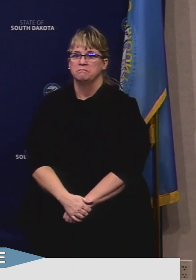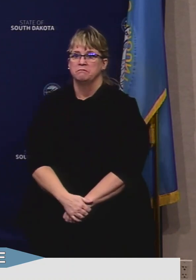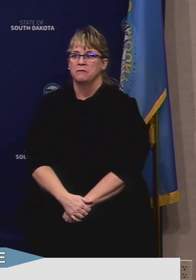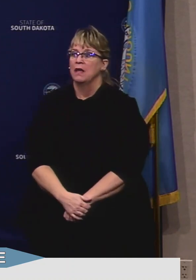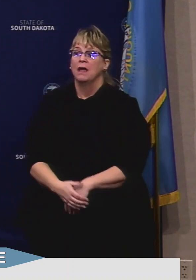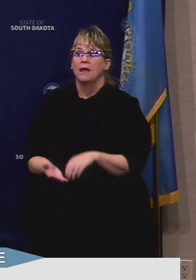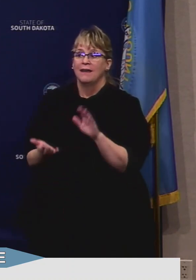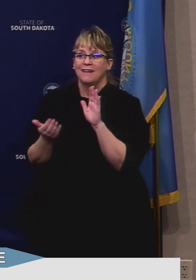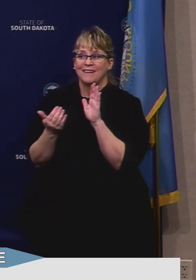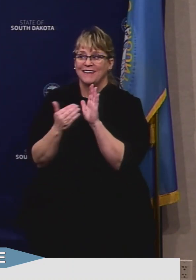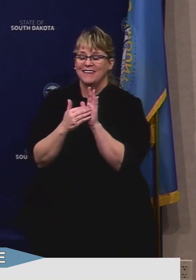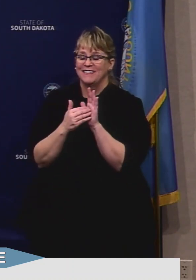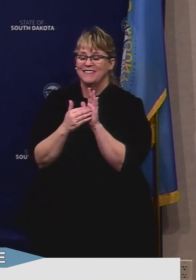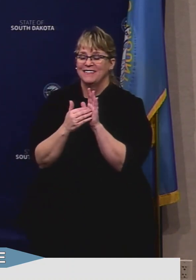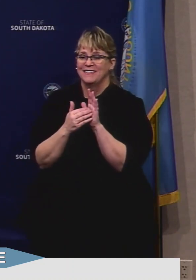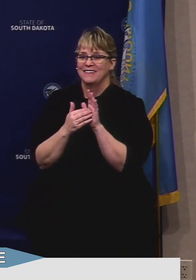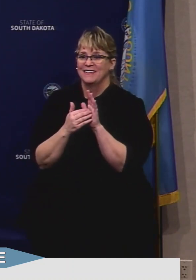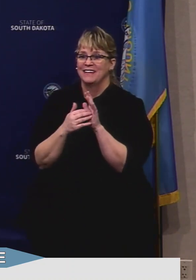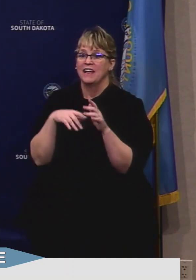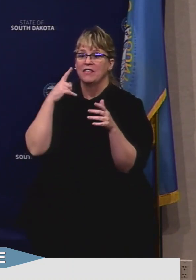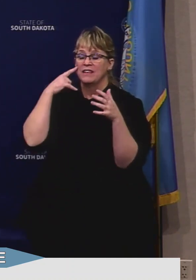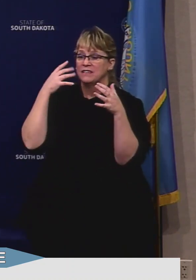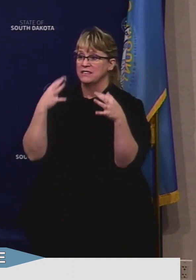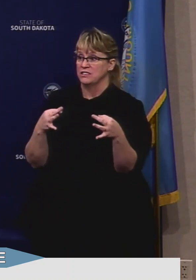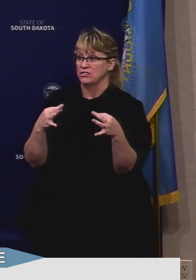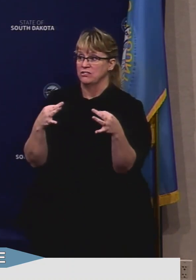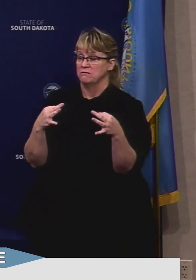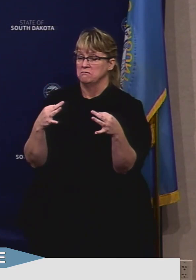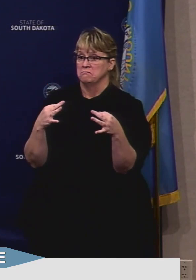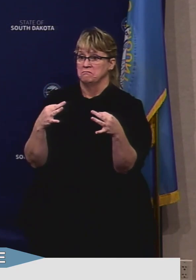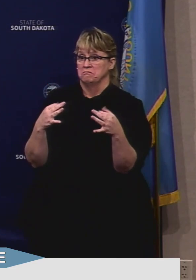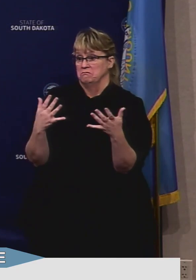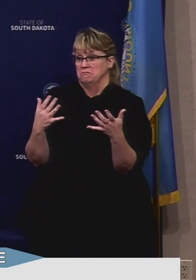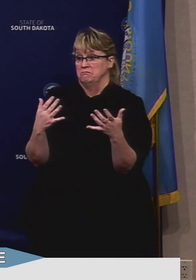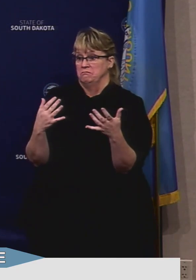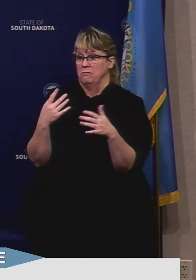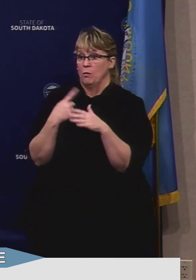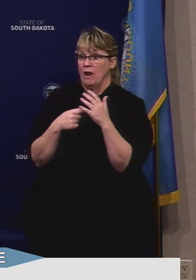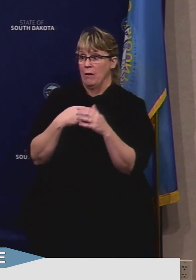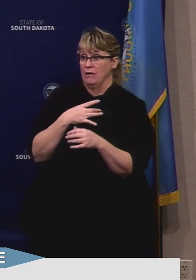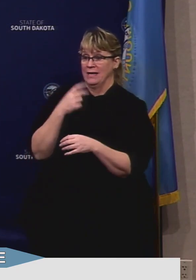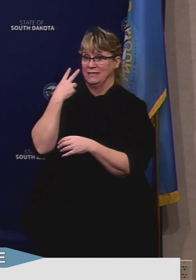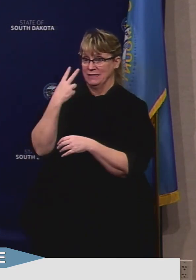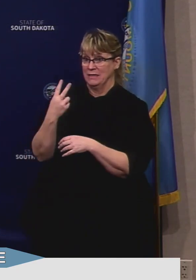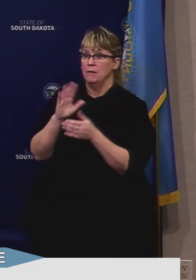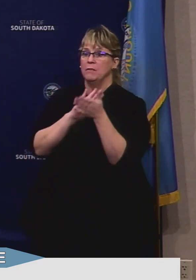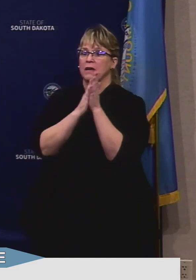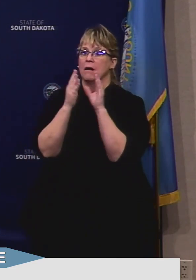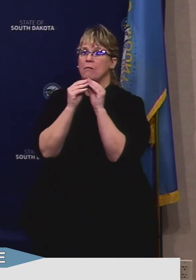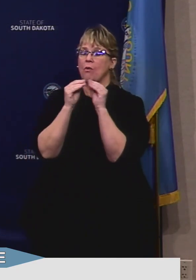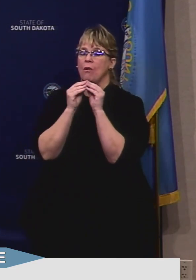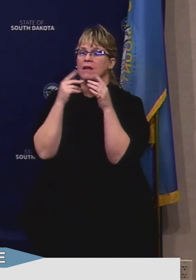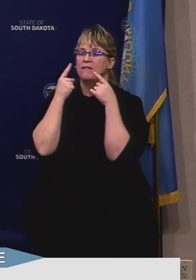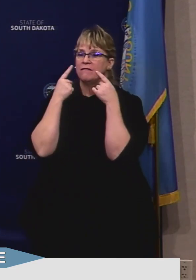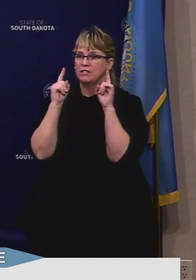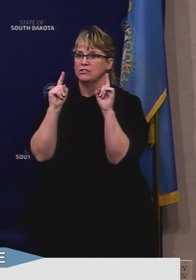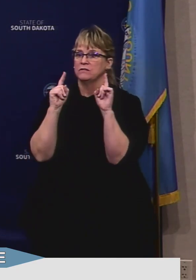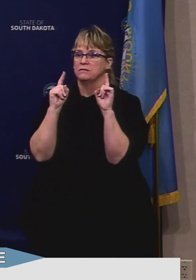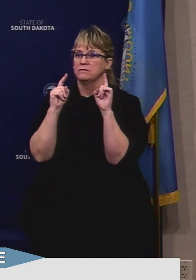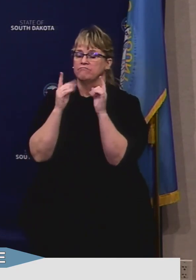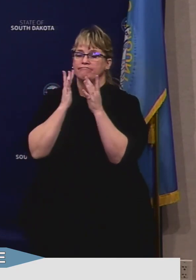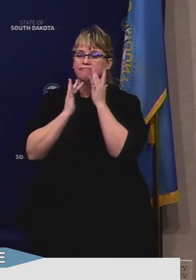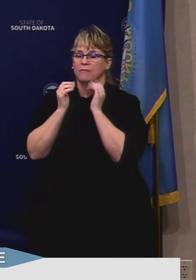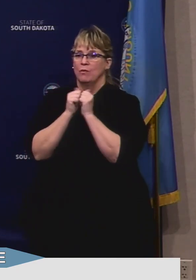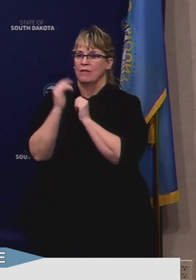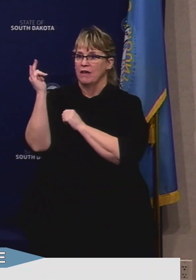And again, the decision so far, and what I would like to see is us to become much more efficient when it comes to our state airplanes.